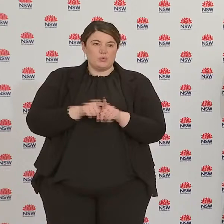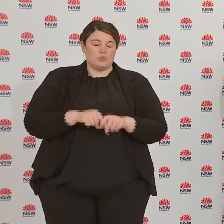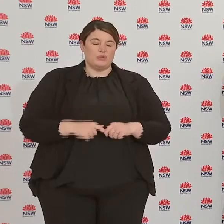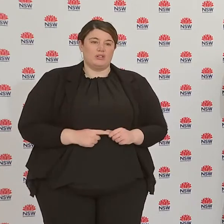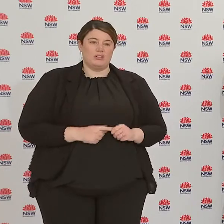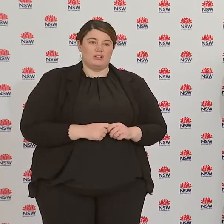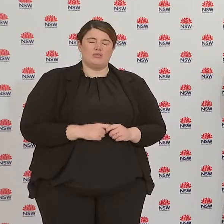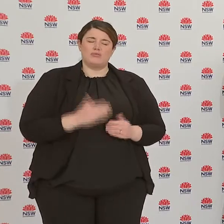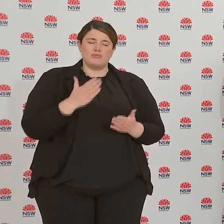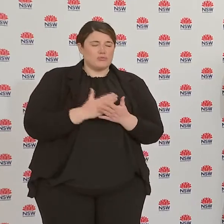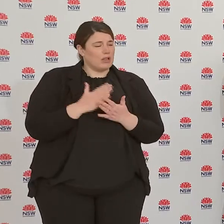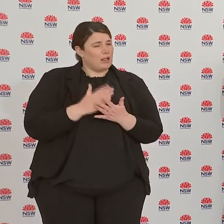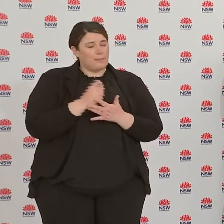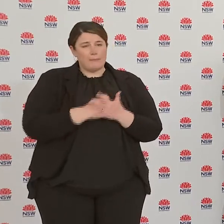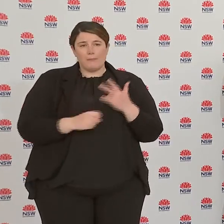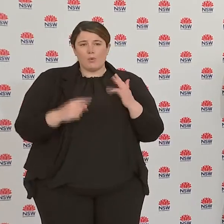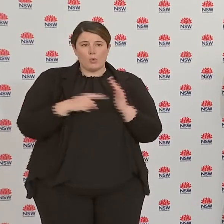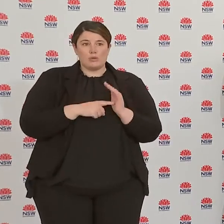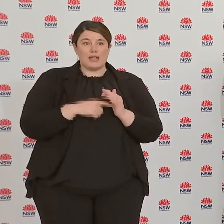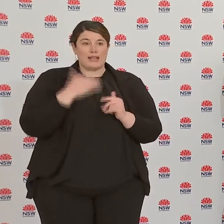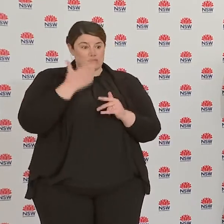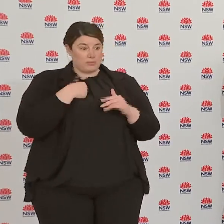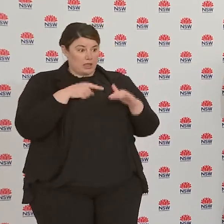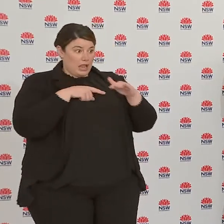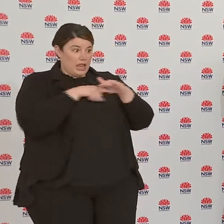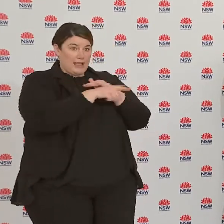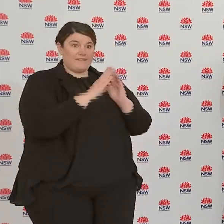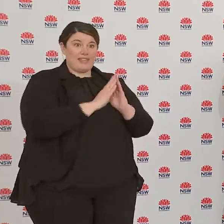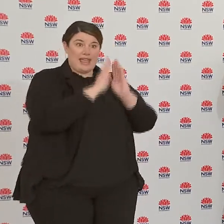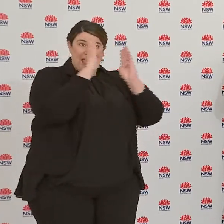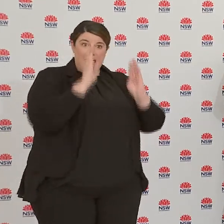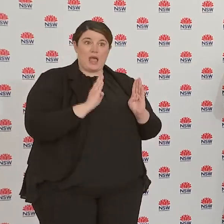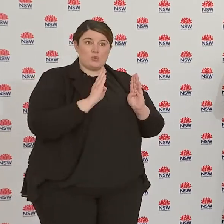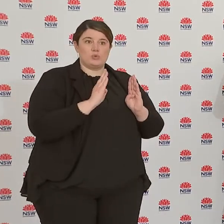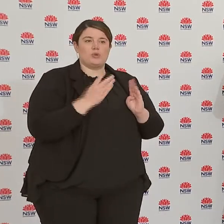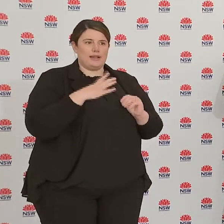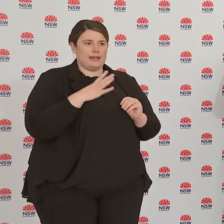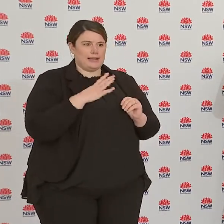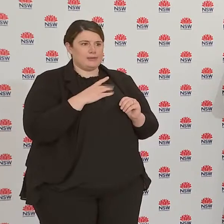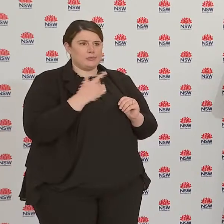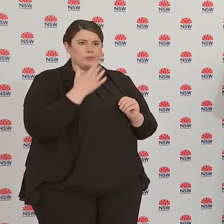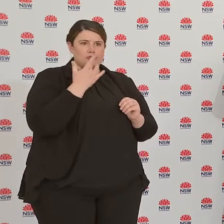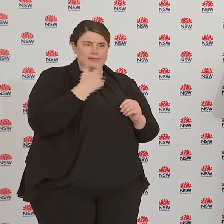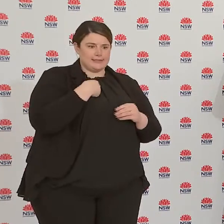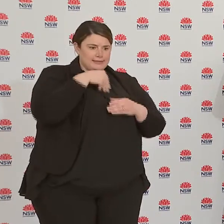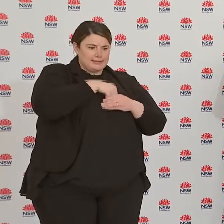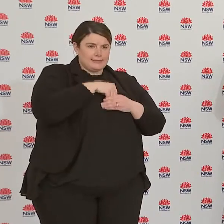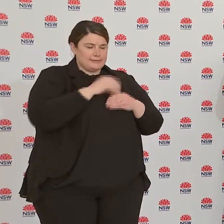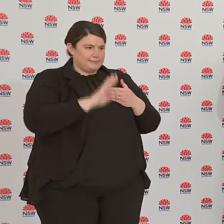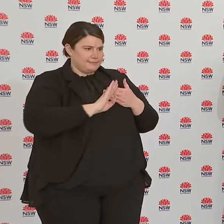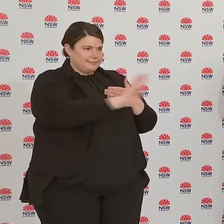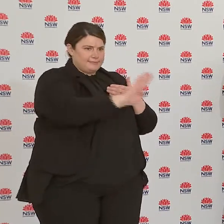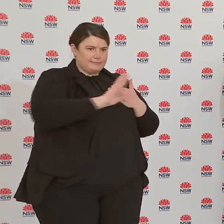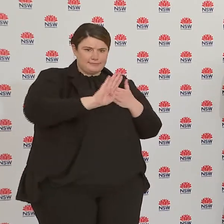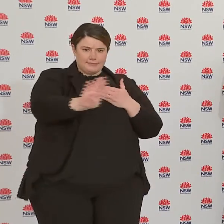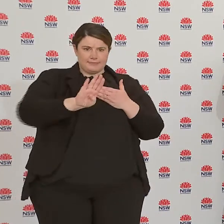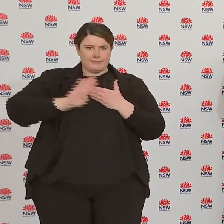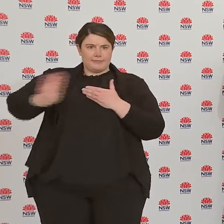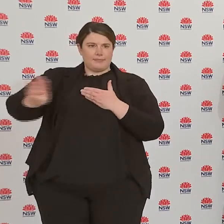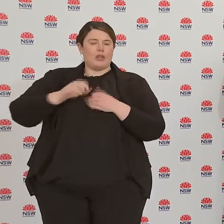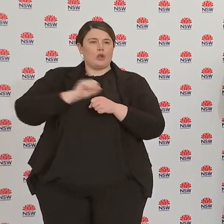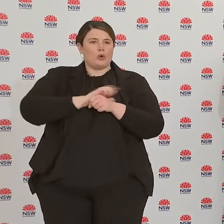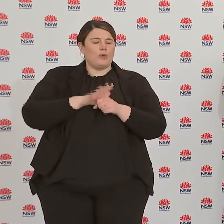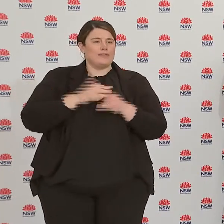critical that every time we move about, we assume that someone near us is infectious with COVID. So that physical